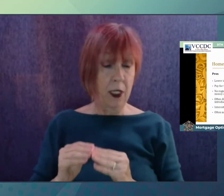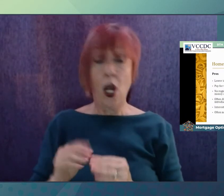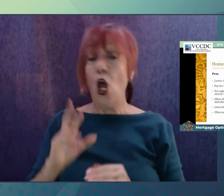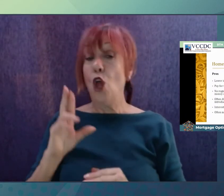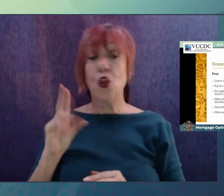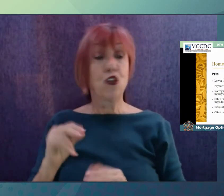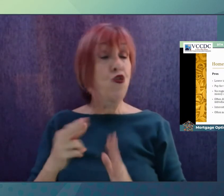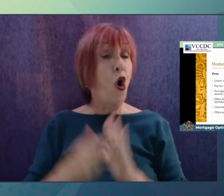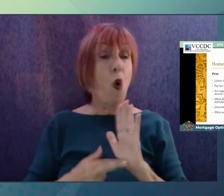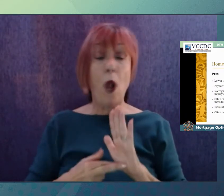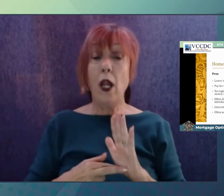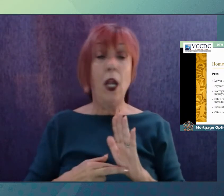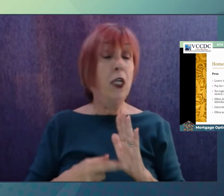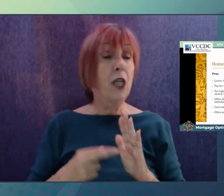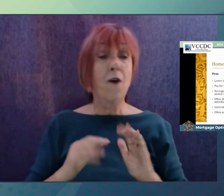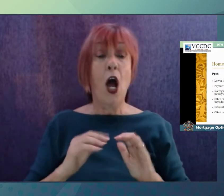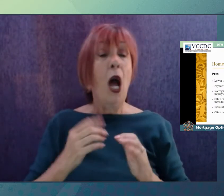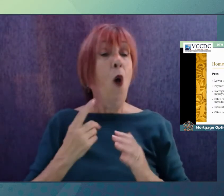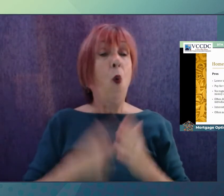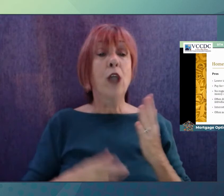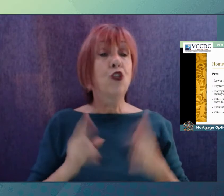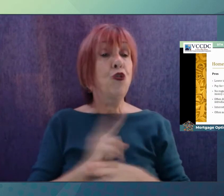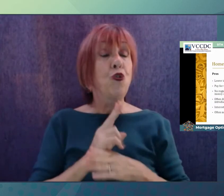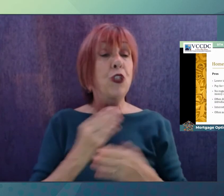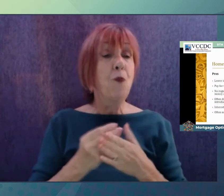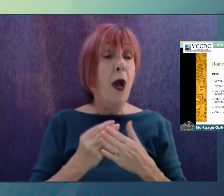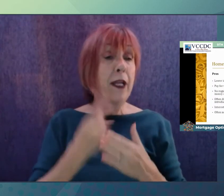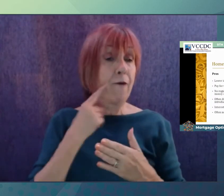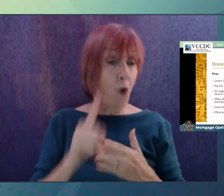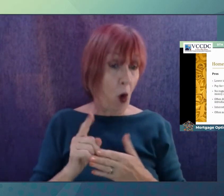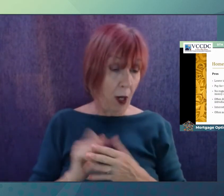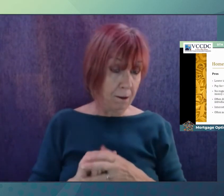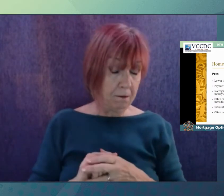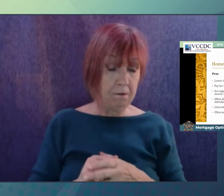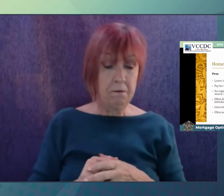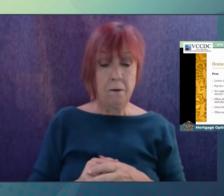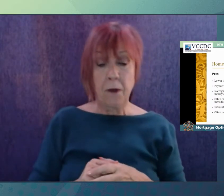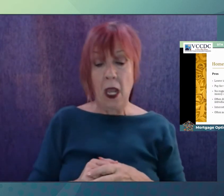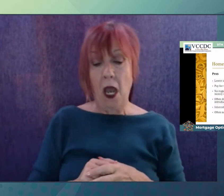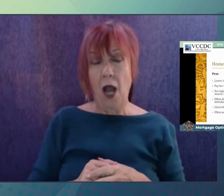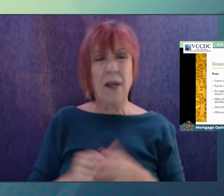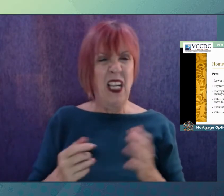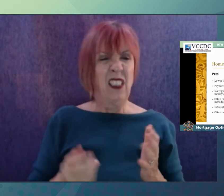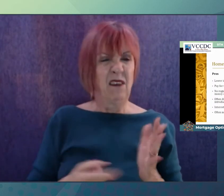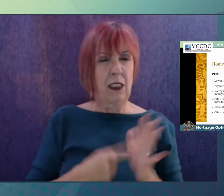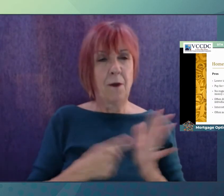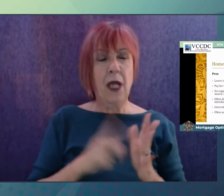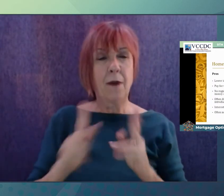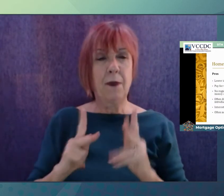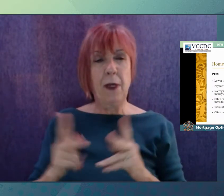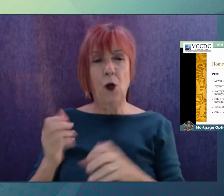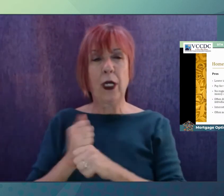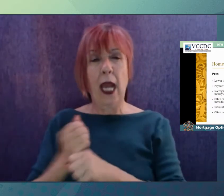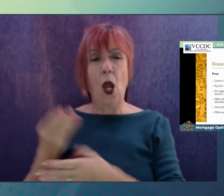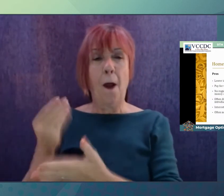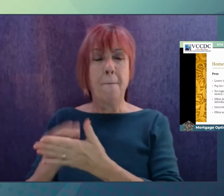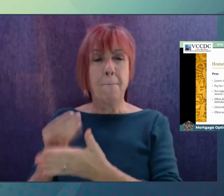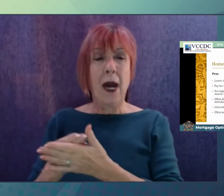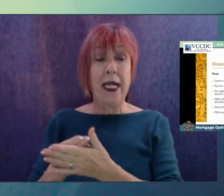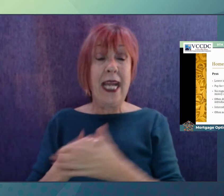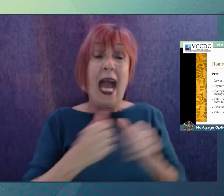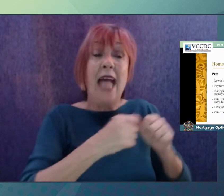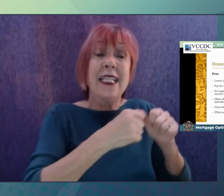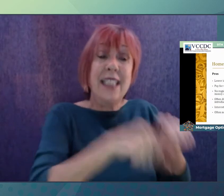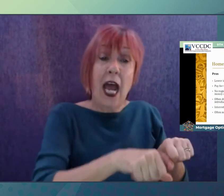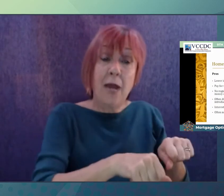what the money can be used for, but you can get a tax benefit for certain purchases. It's very common to utilize HELOC on using as a source of down payment for